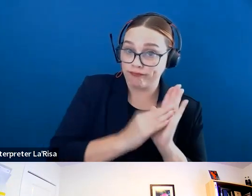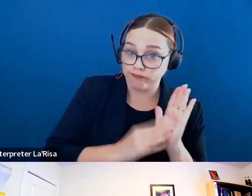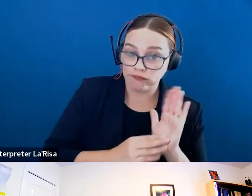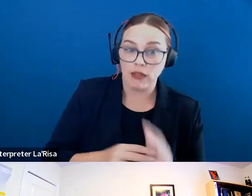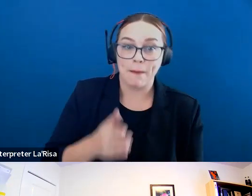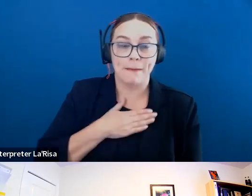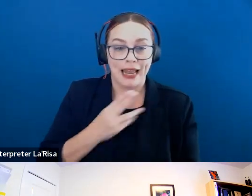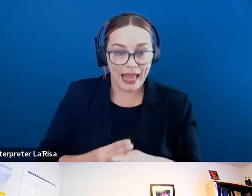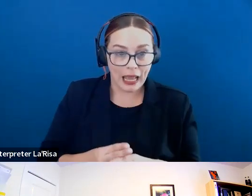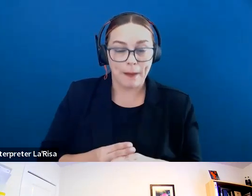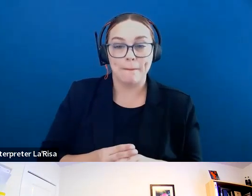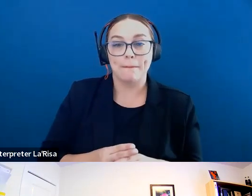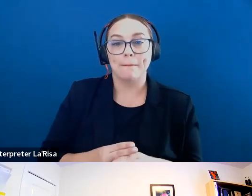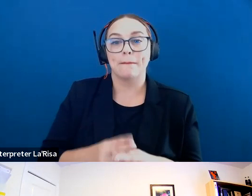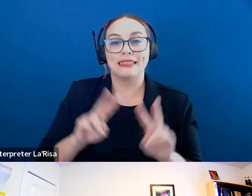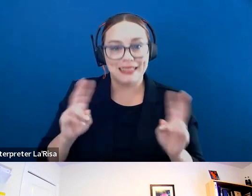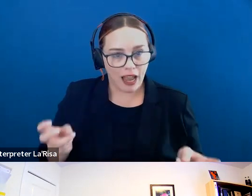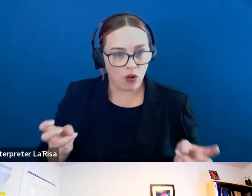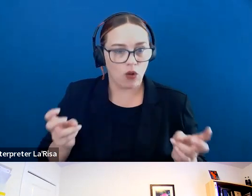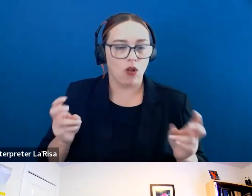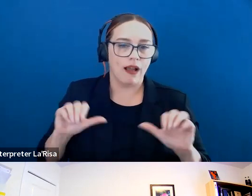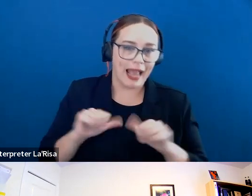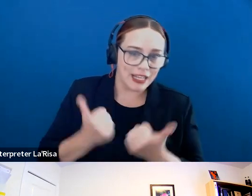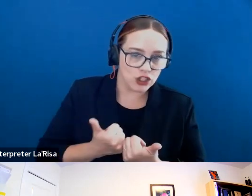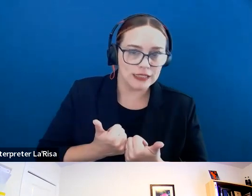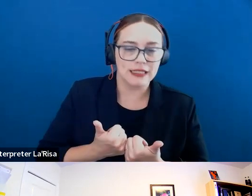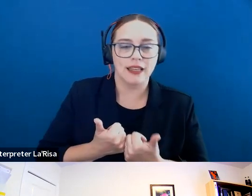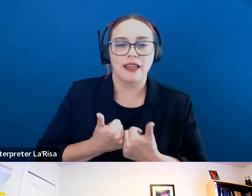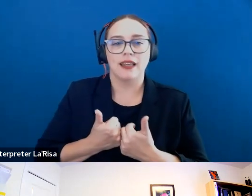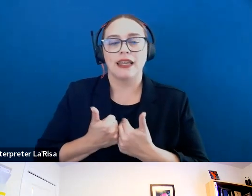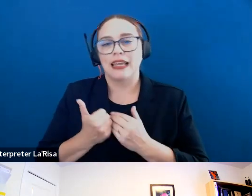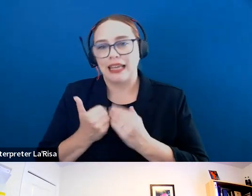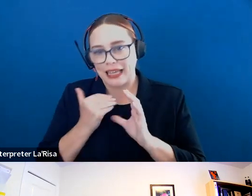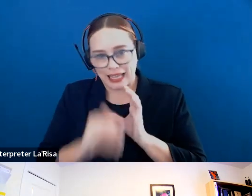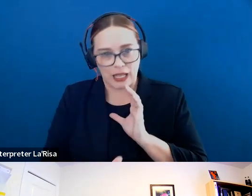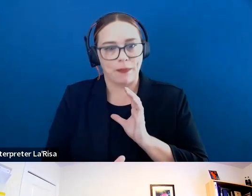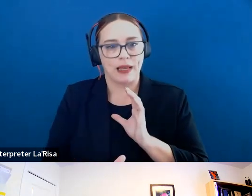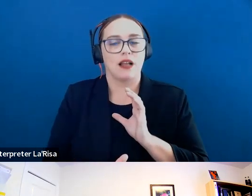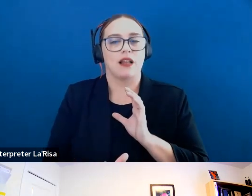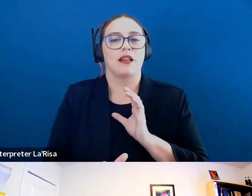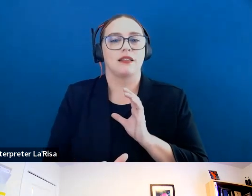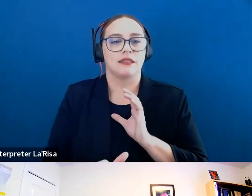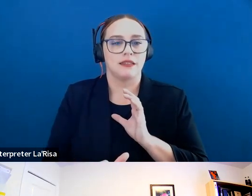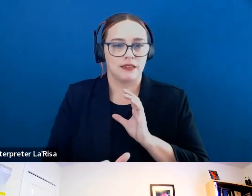is my name and title and agency again, as well as my email address,